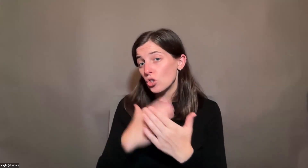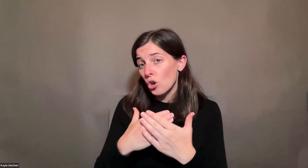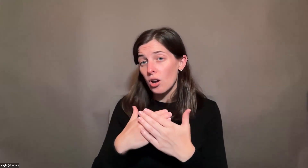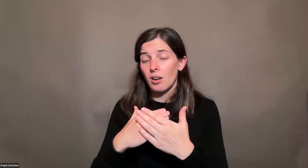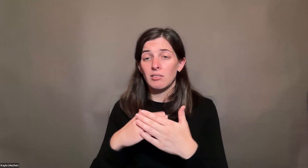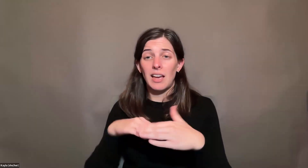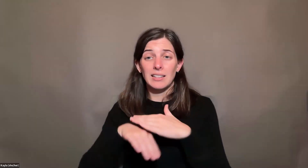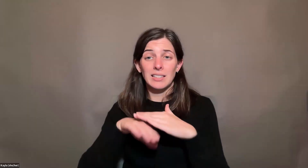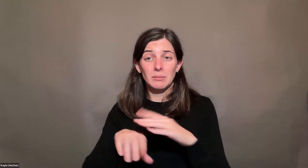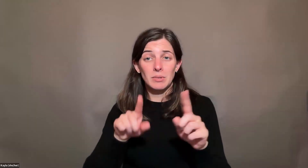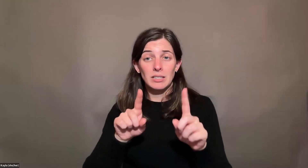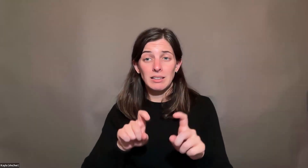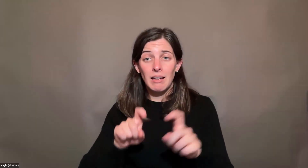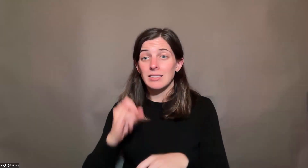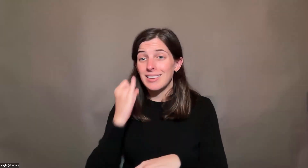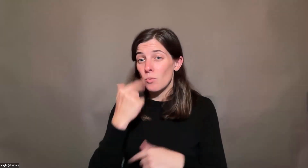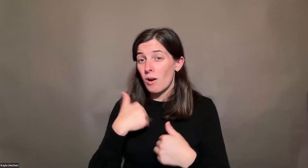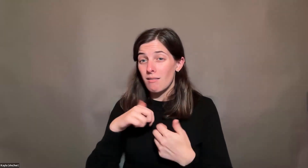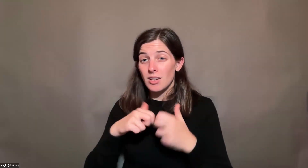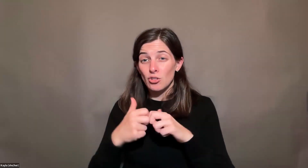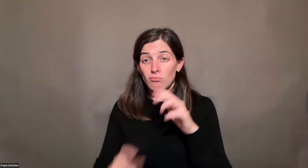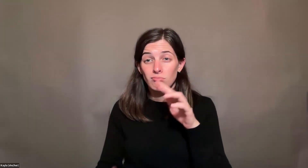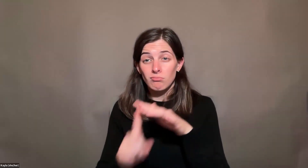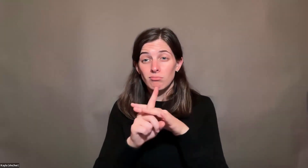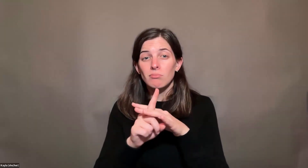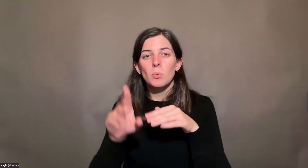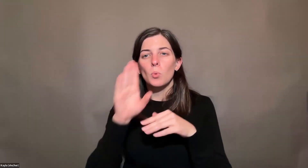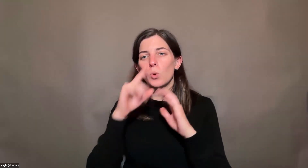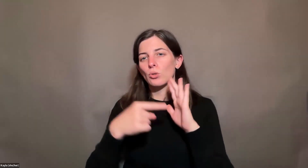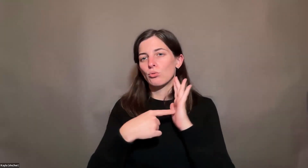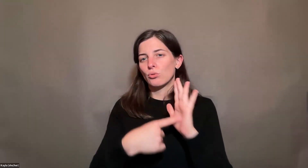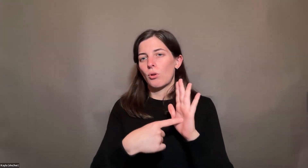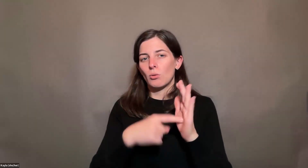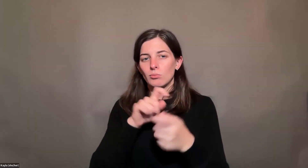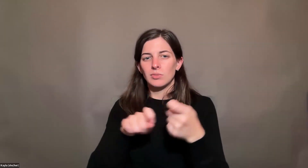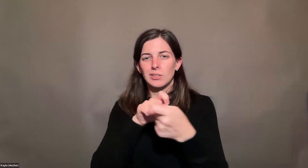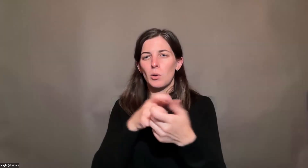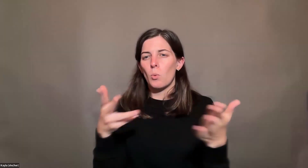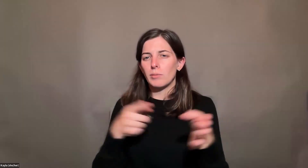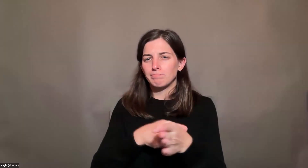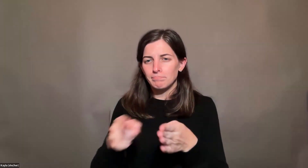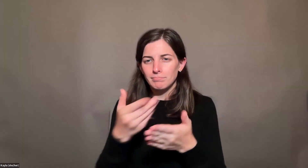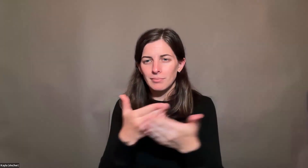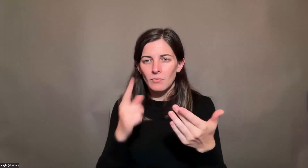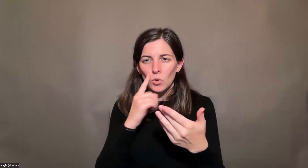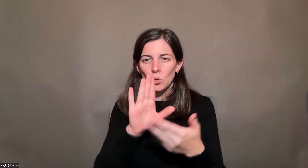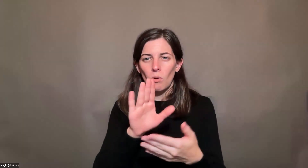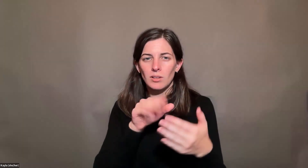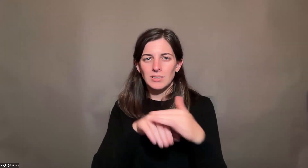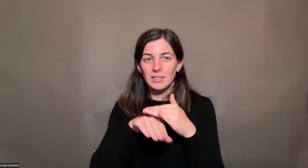you are having some issue, then it will show you like what is the main things of your accessibility. The